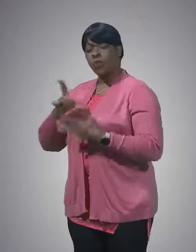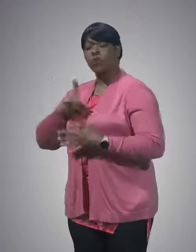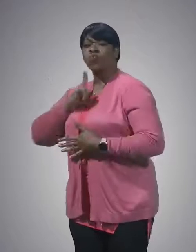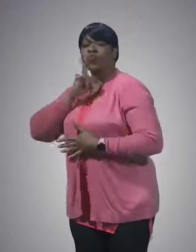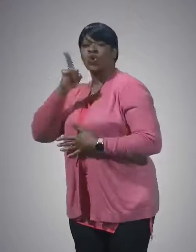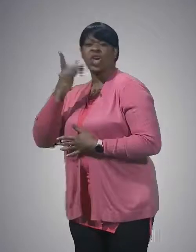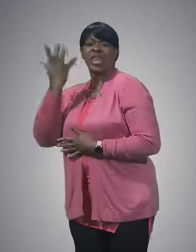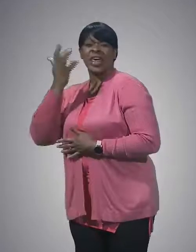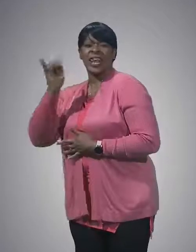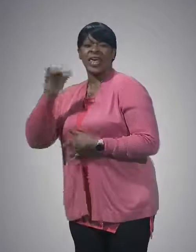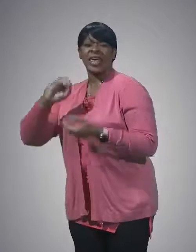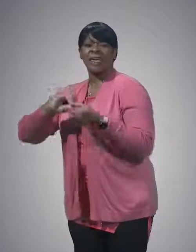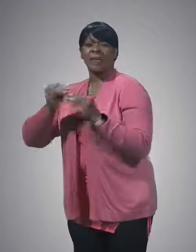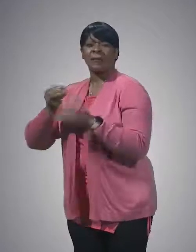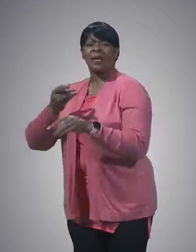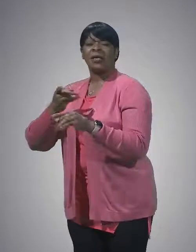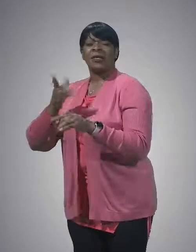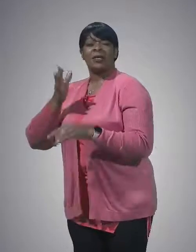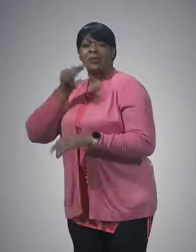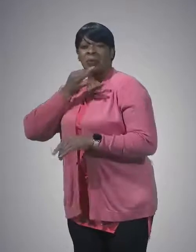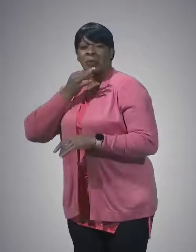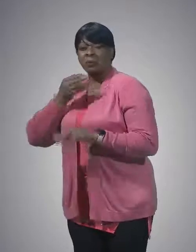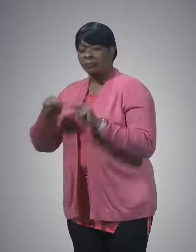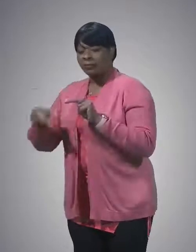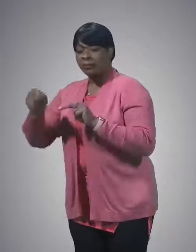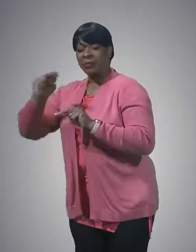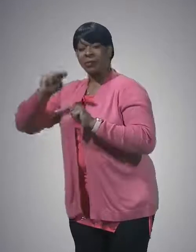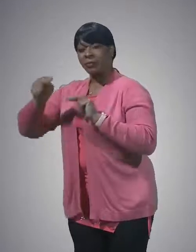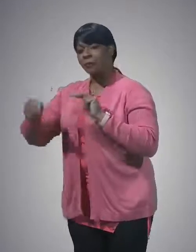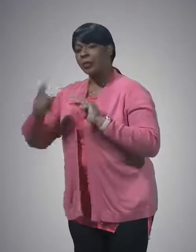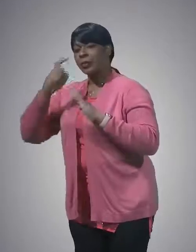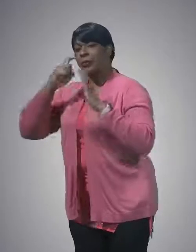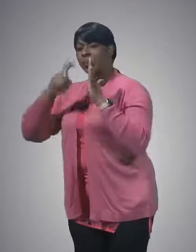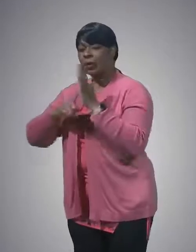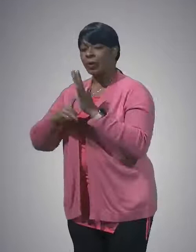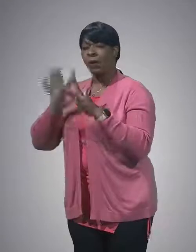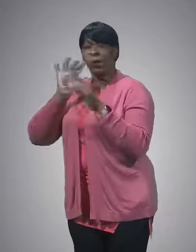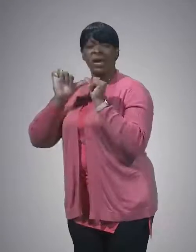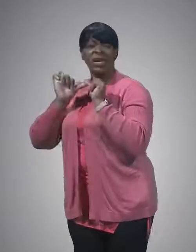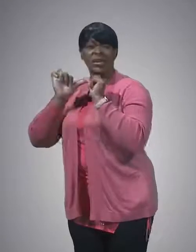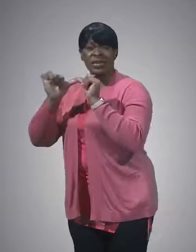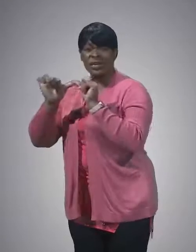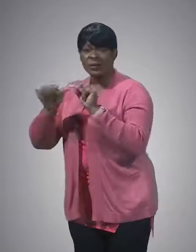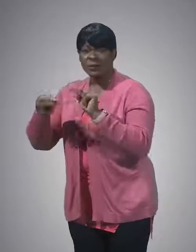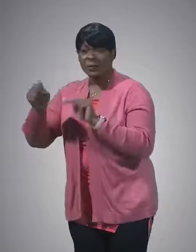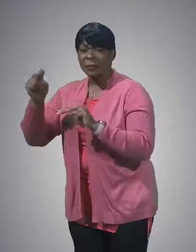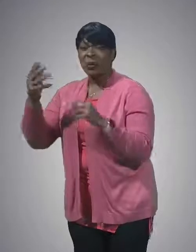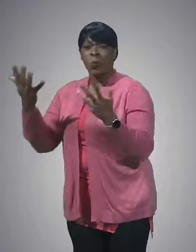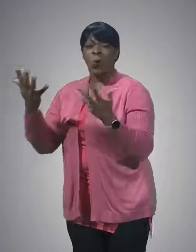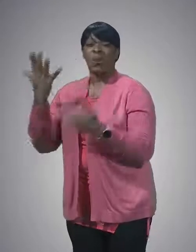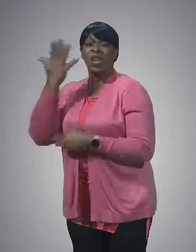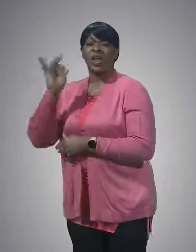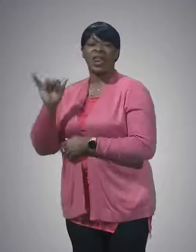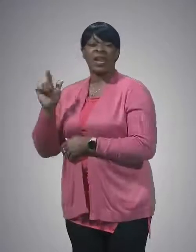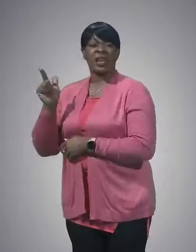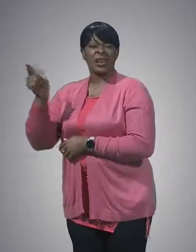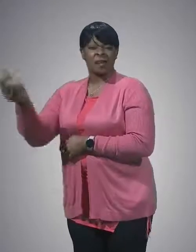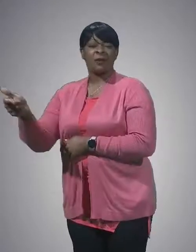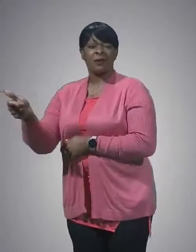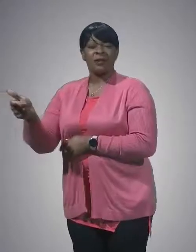of where these numbers are going, just the trends that you've seen, and if it continues this way, what it will look like. I